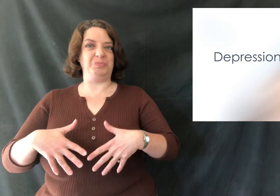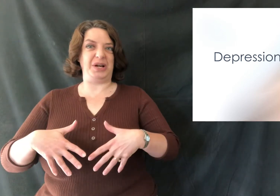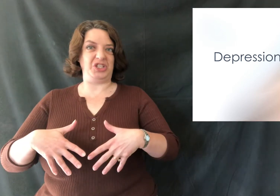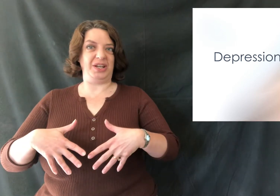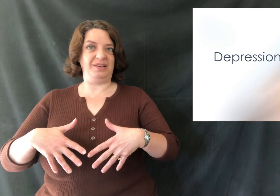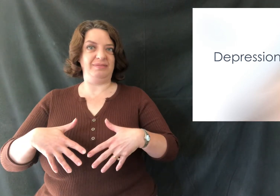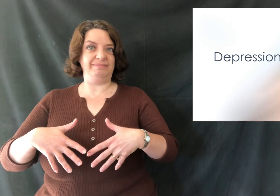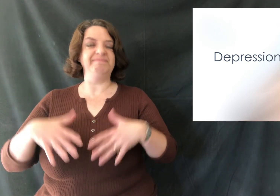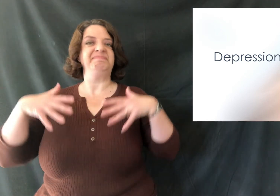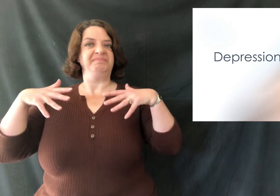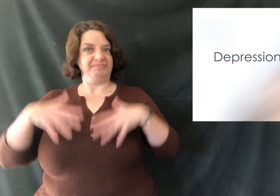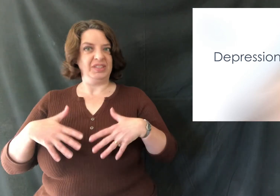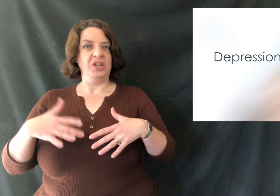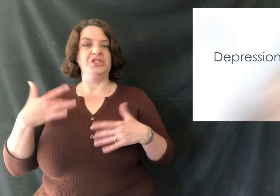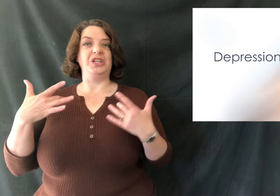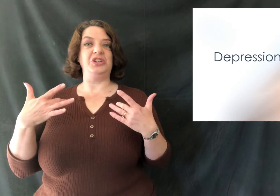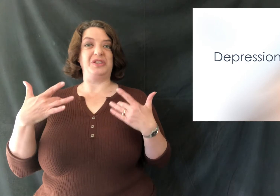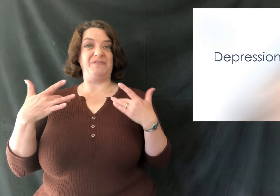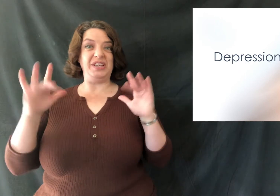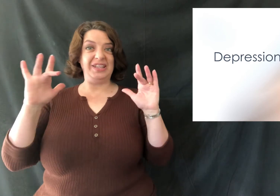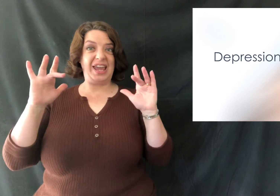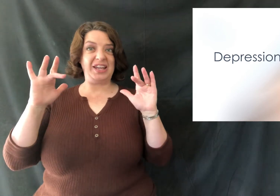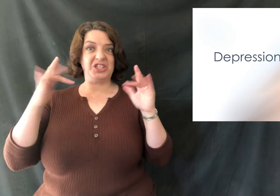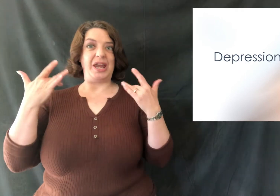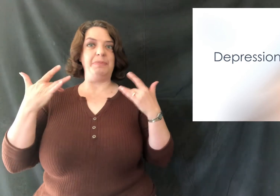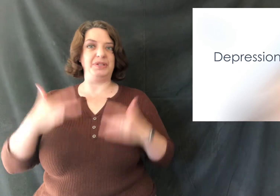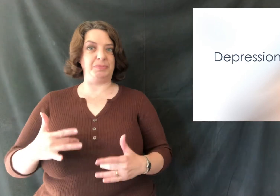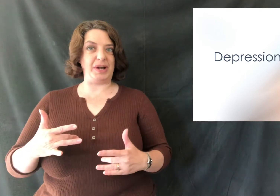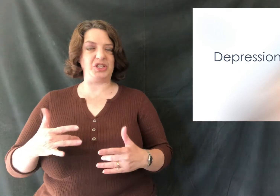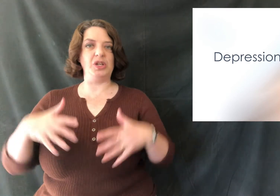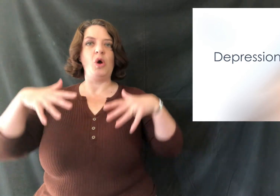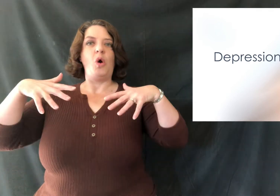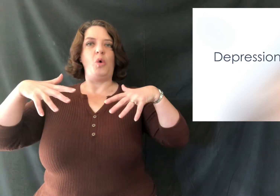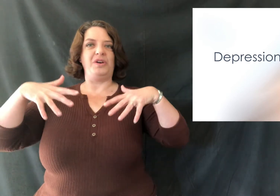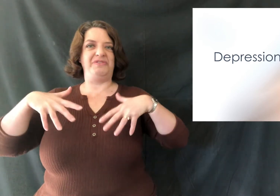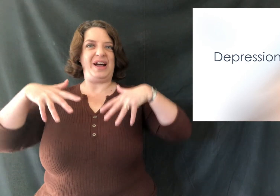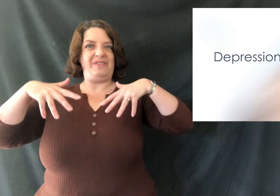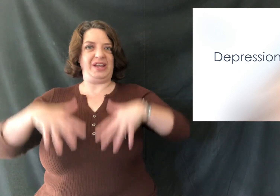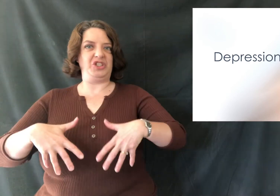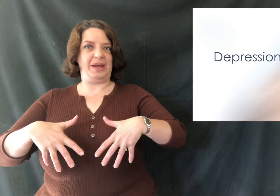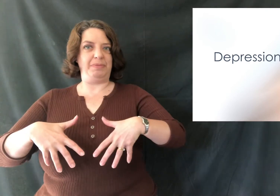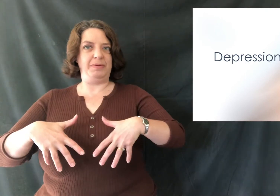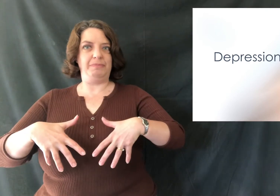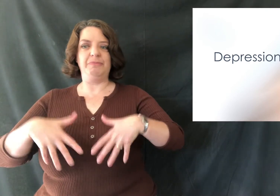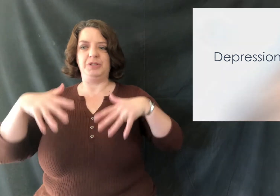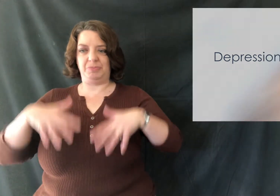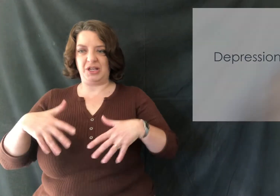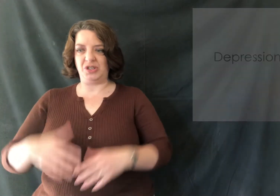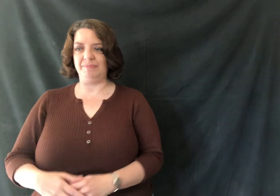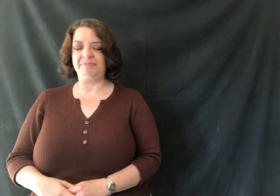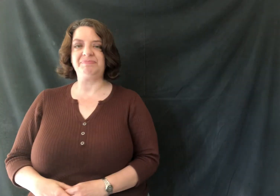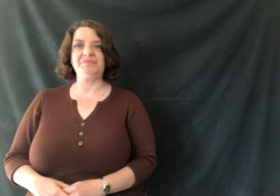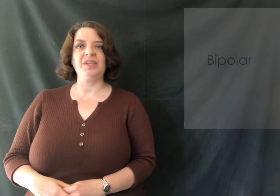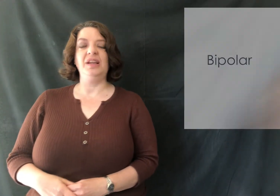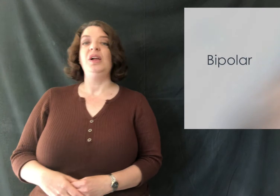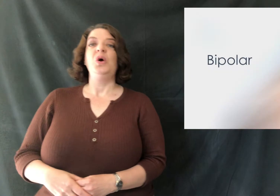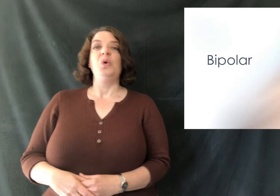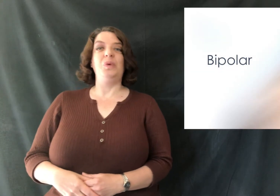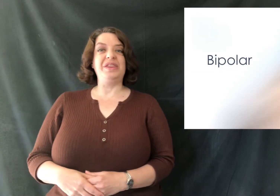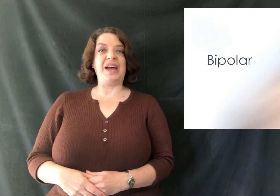depression. So you can use a feeling hand shape, depression, or a 5 hand shape, depression. With that goes